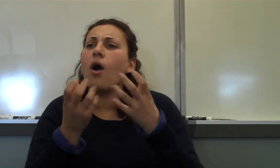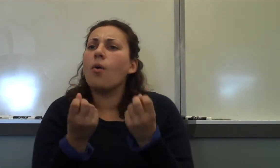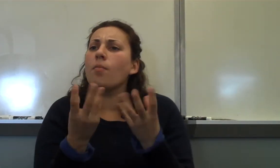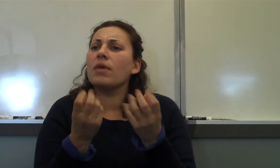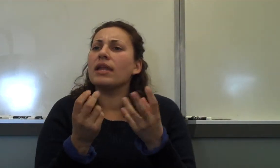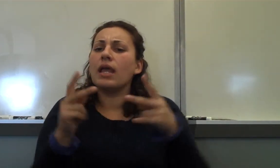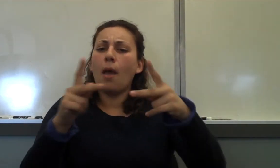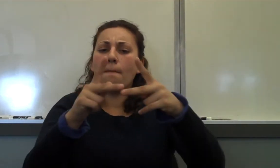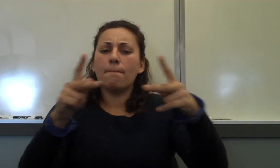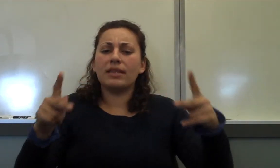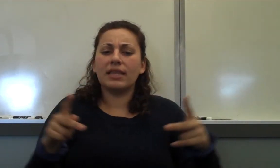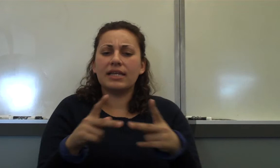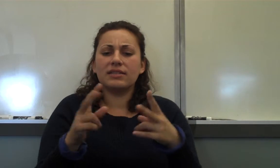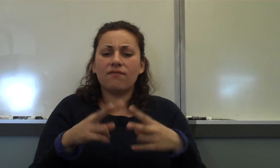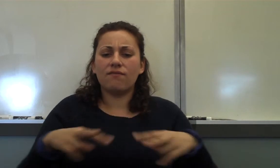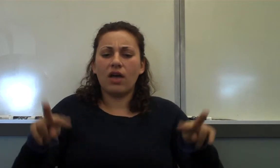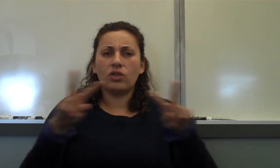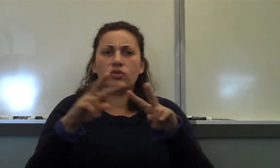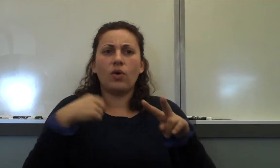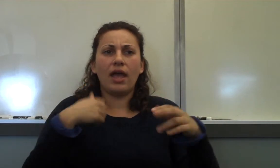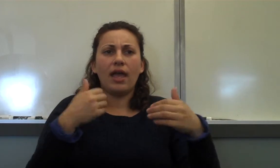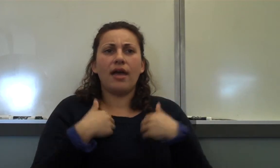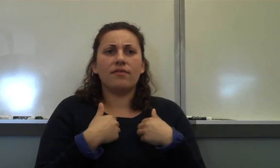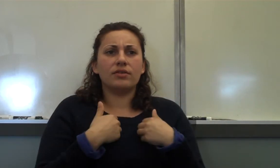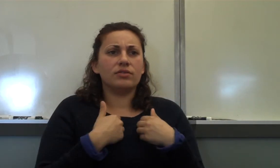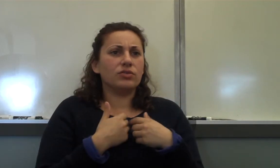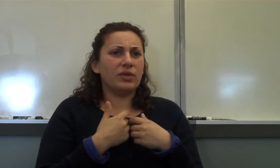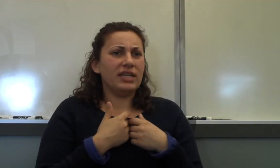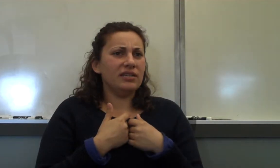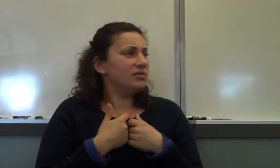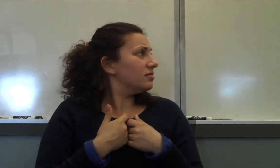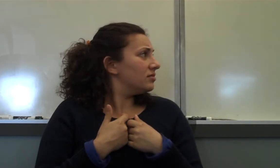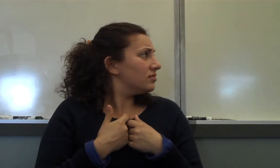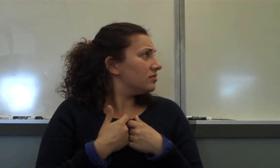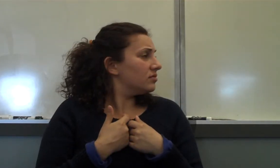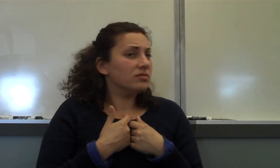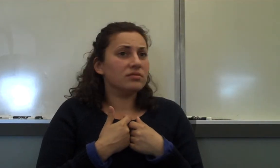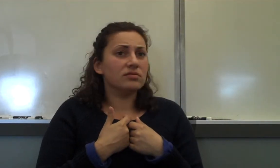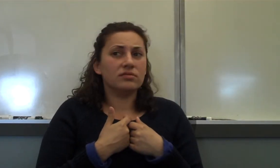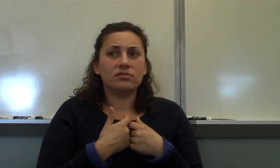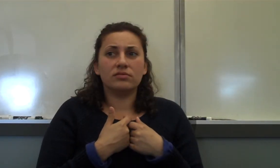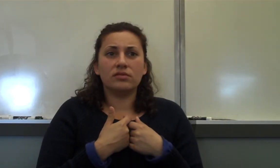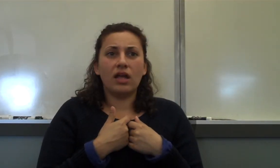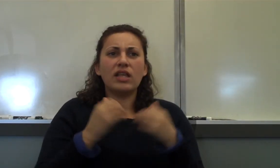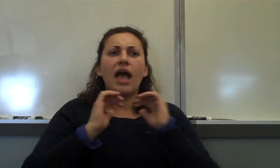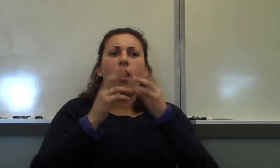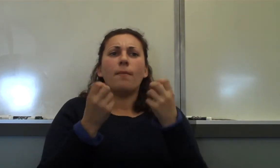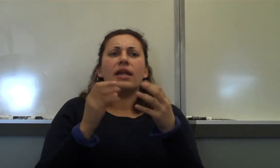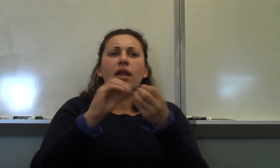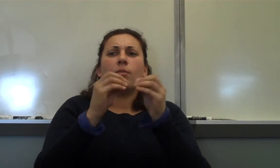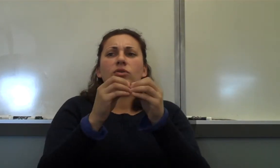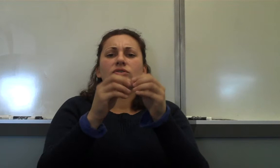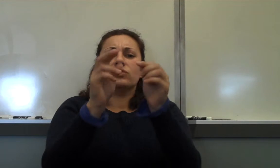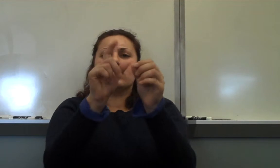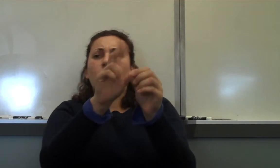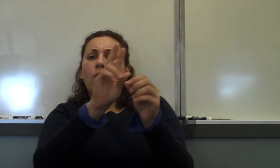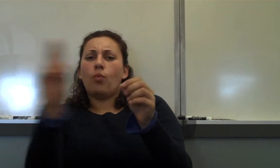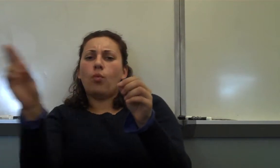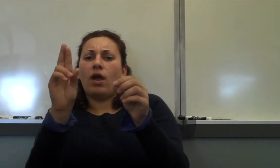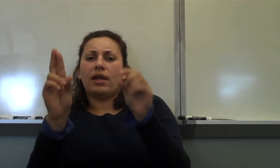to the right of the decimal point in each of these factors? 3? Factors are things that are multiplied, right? They're both factors.